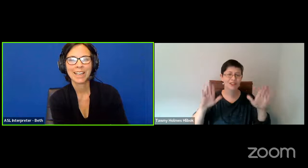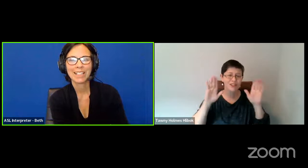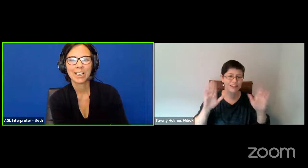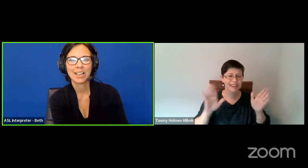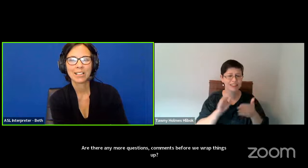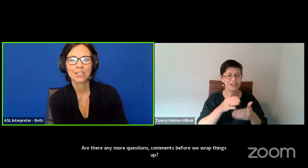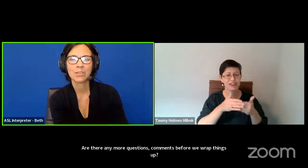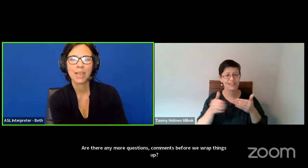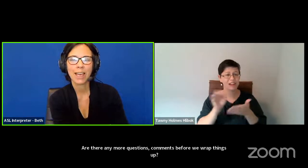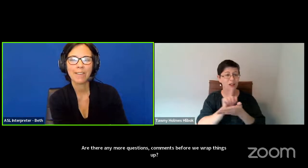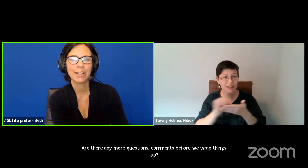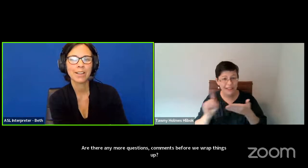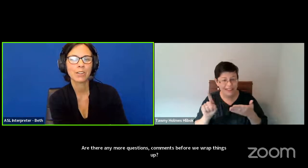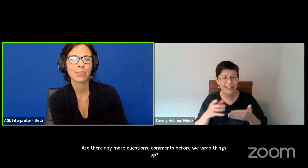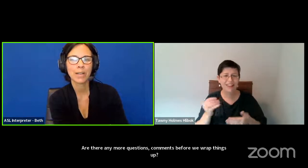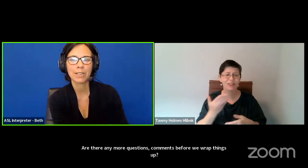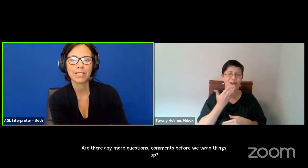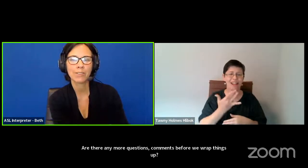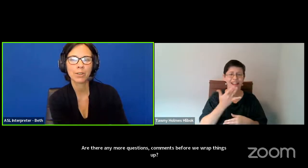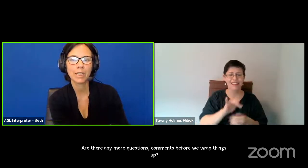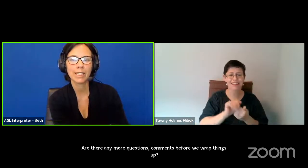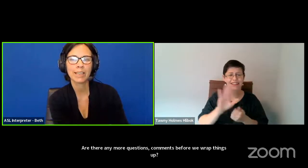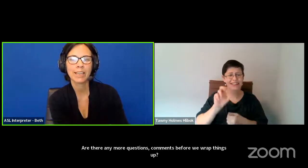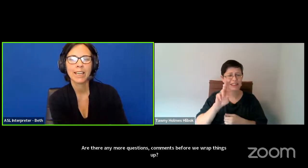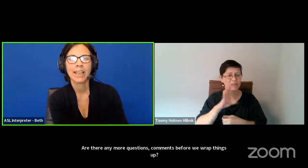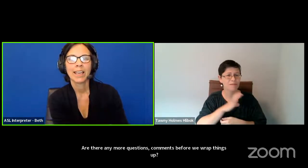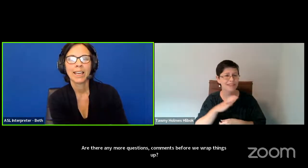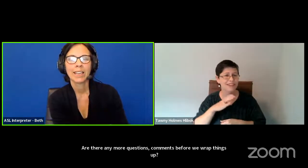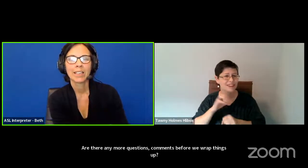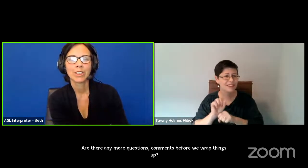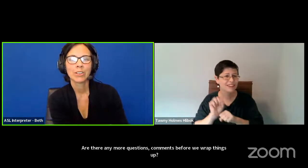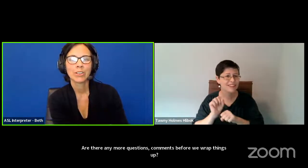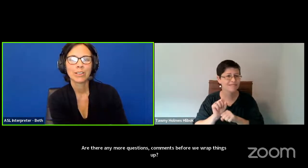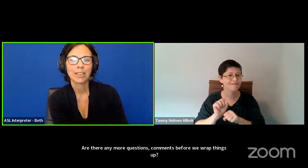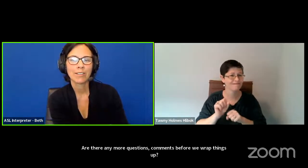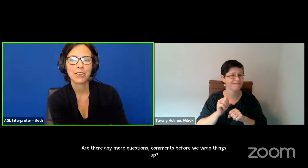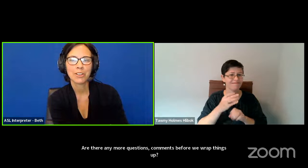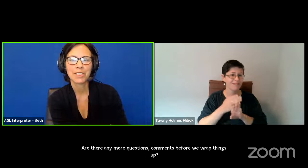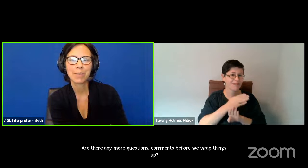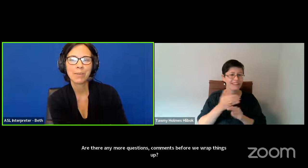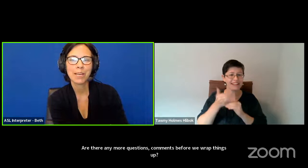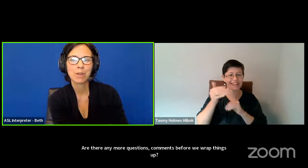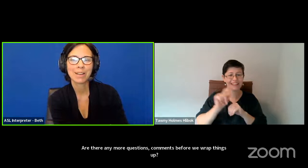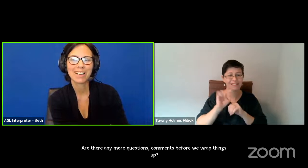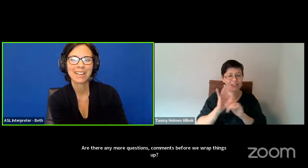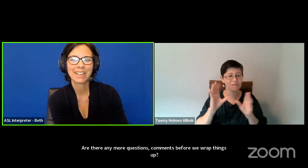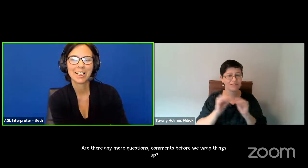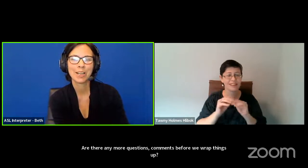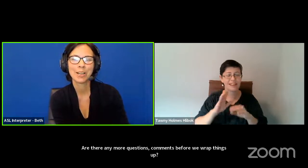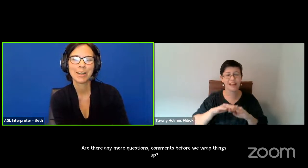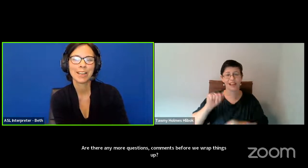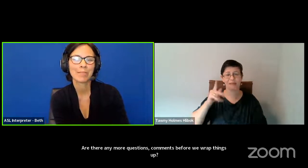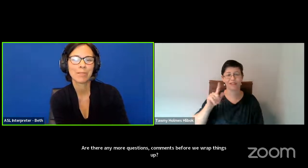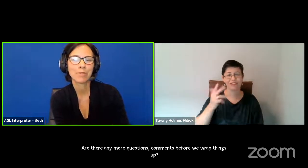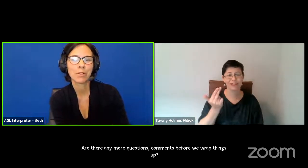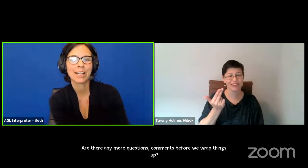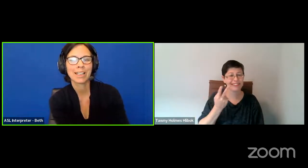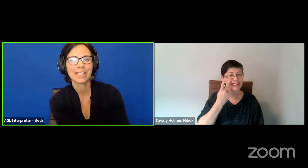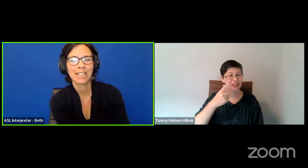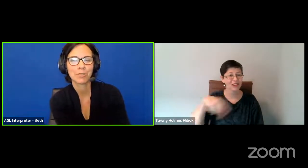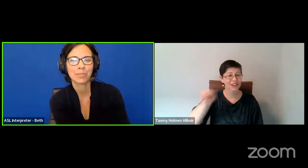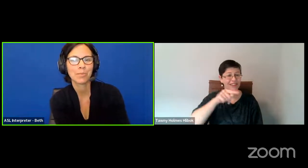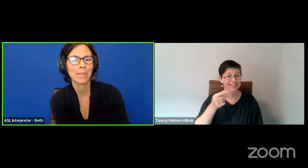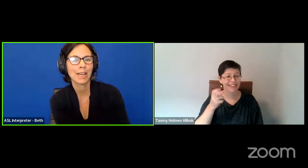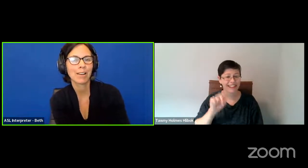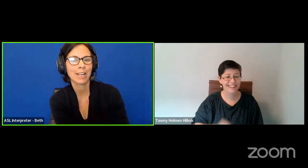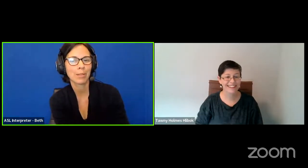Okay, I guess not. So have a great rest of your week, and good luck on your subcommittee work and before the next